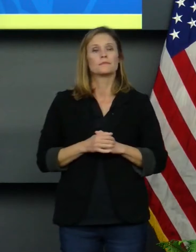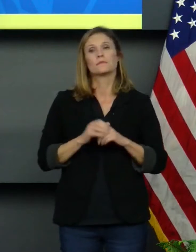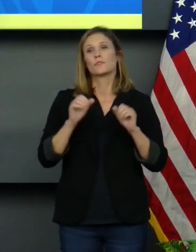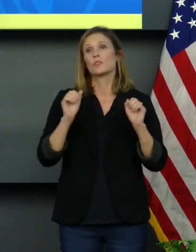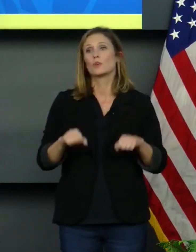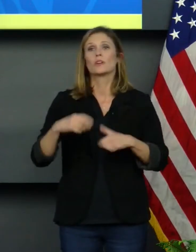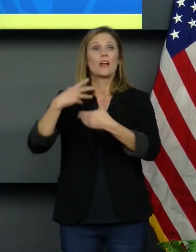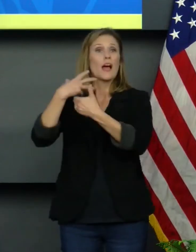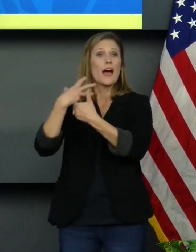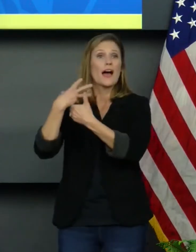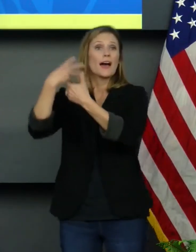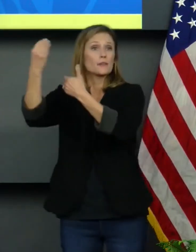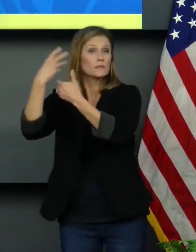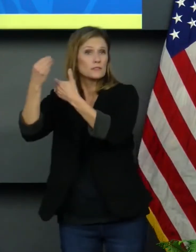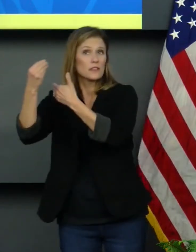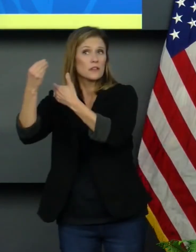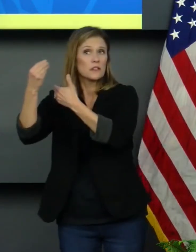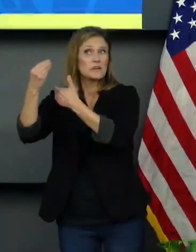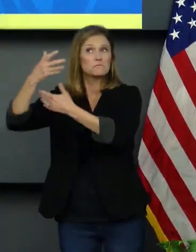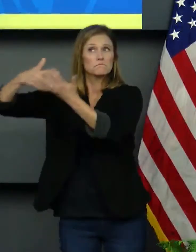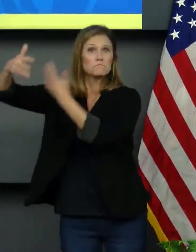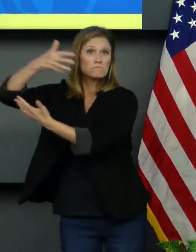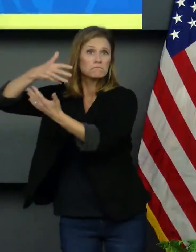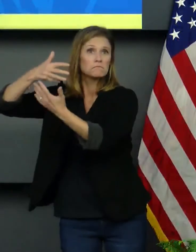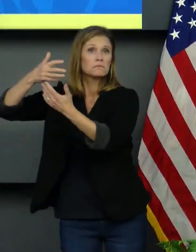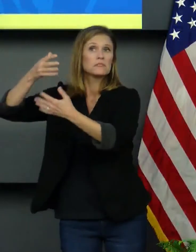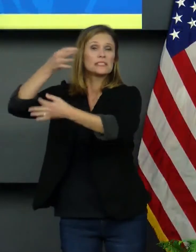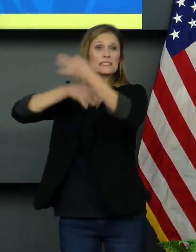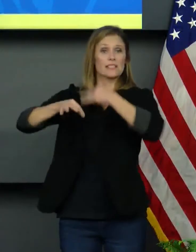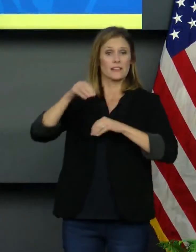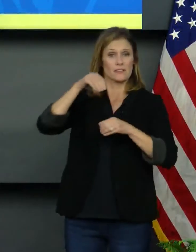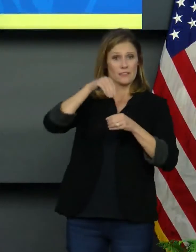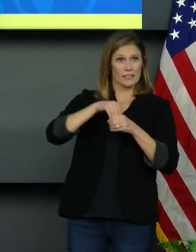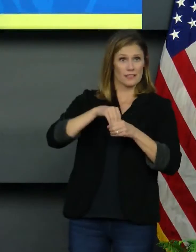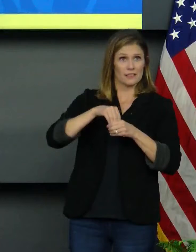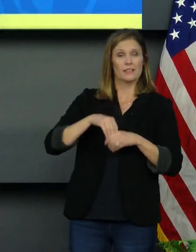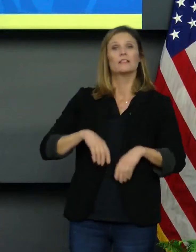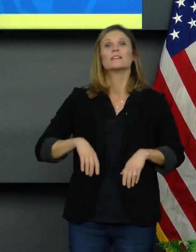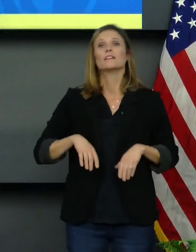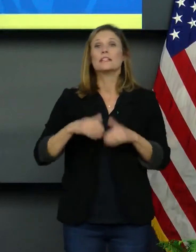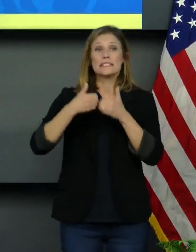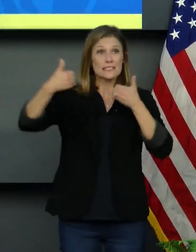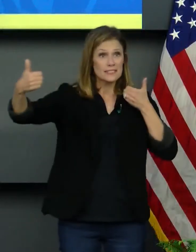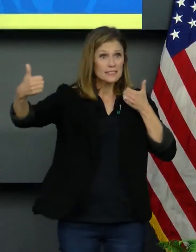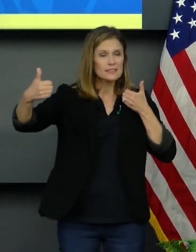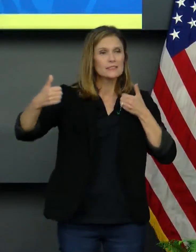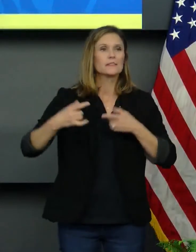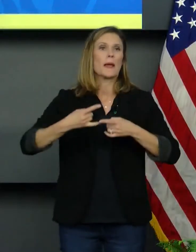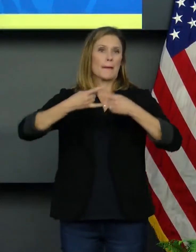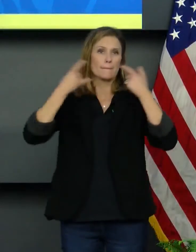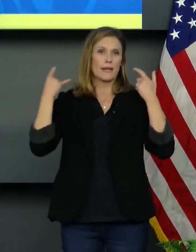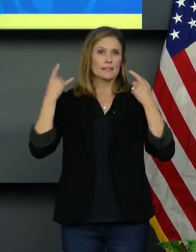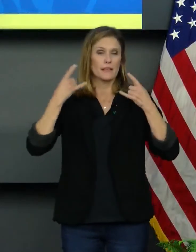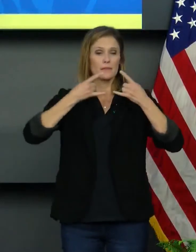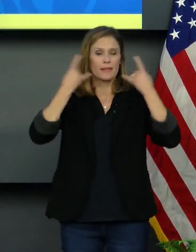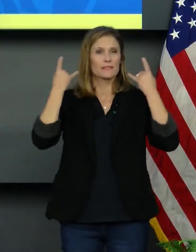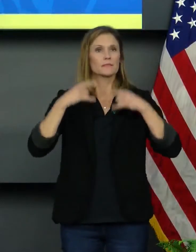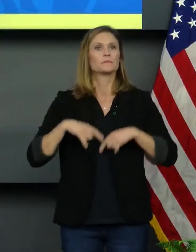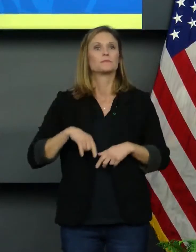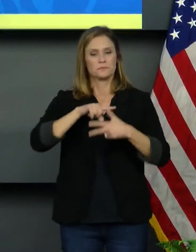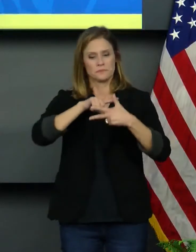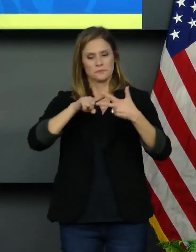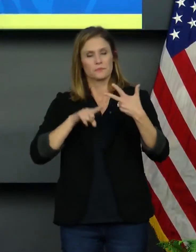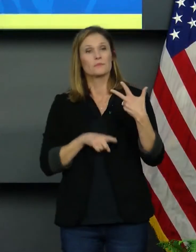be outdoors as opposed to indoors, you can distance yourself from others, and you can wear a mask.